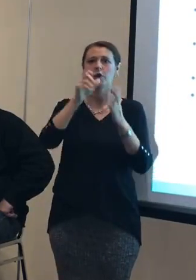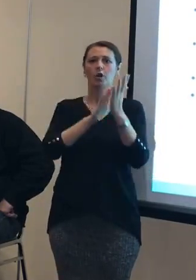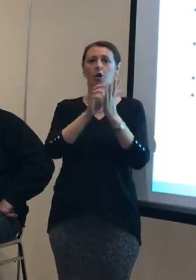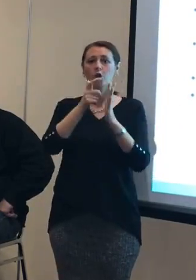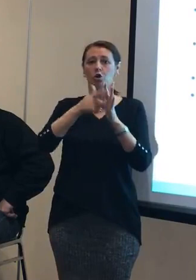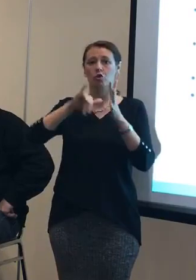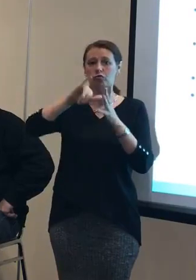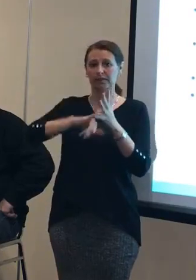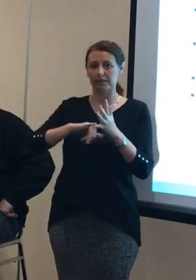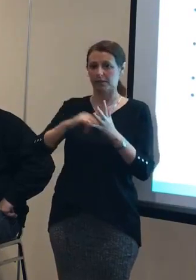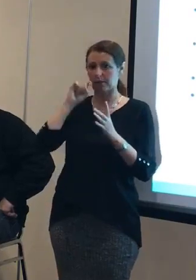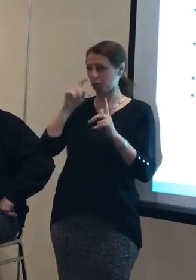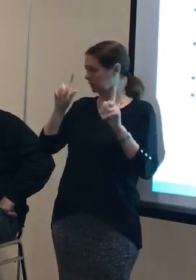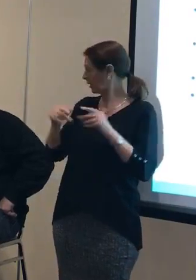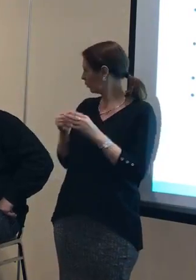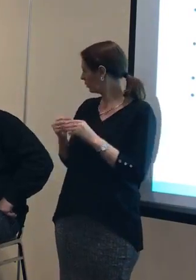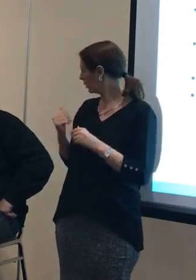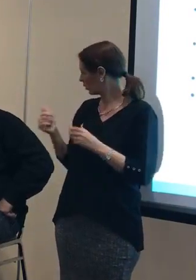might start with you.